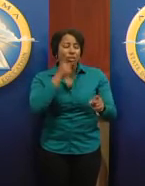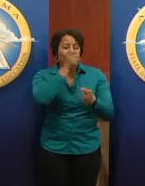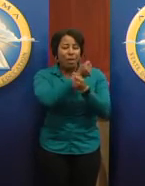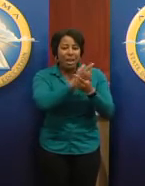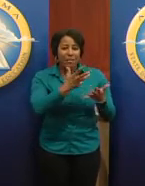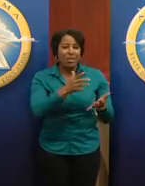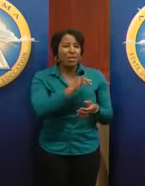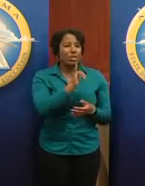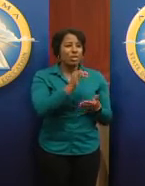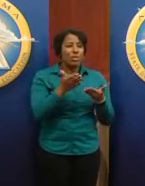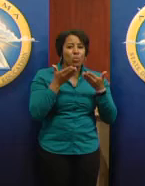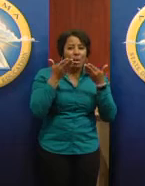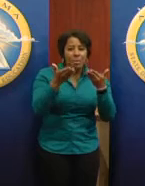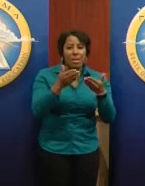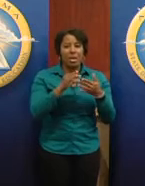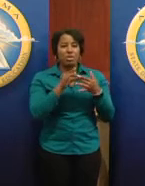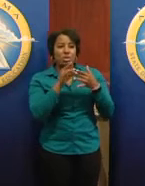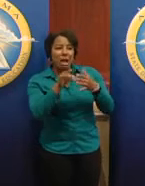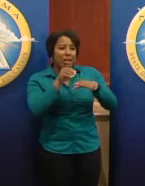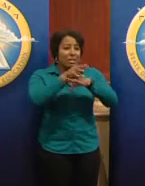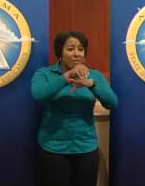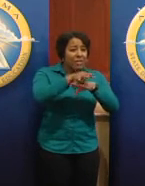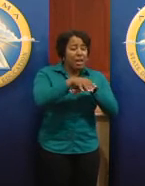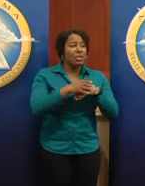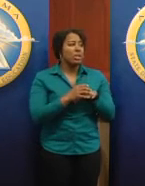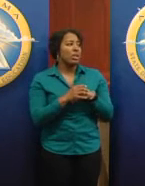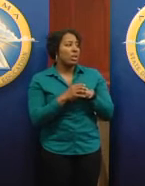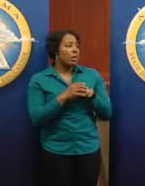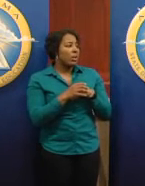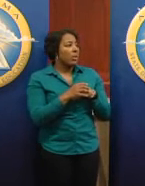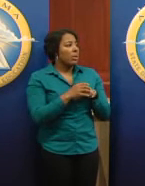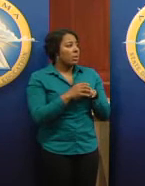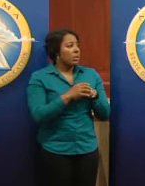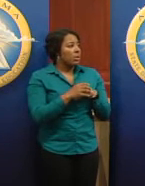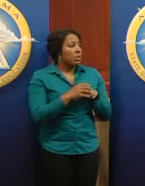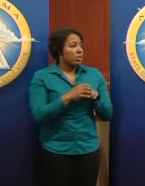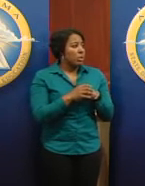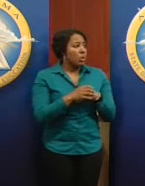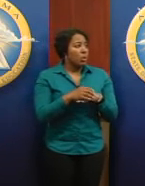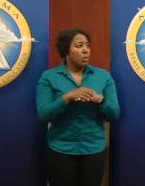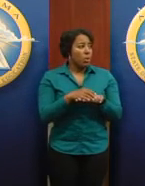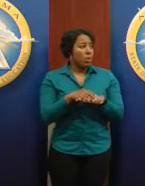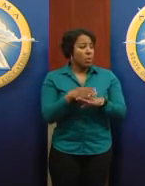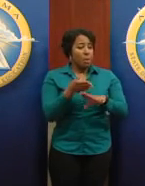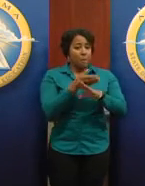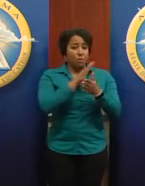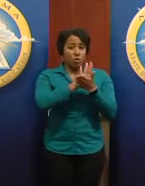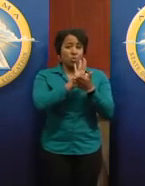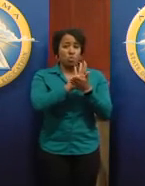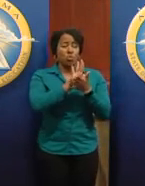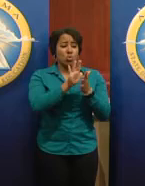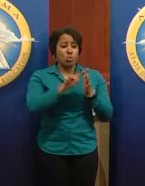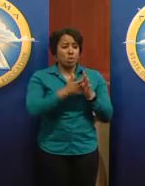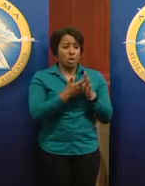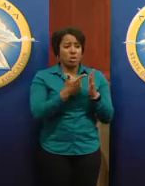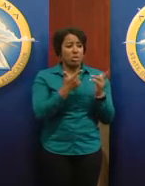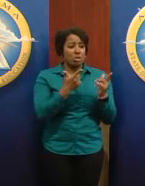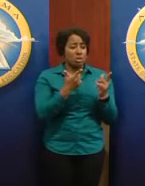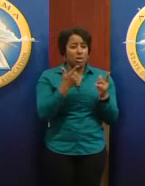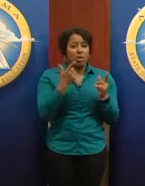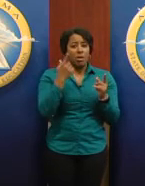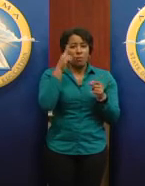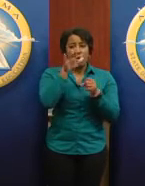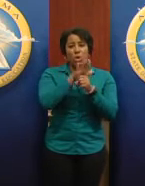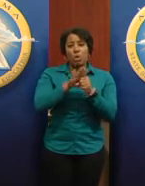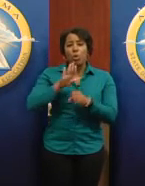It's guidance and recommendations. What does the road ahead before school starts look like for our local boards of education across